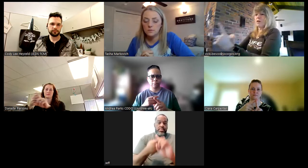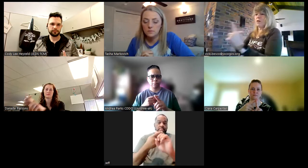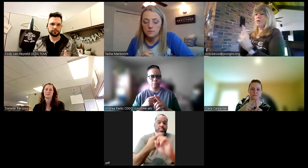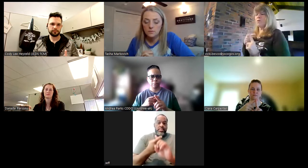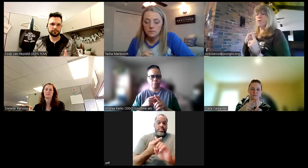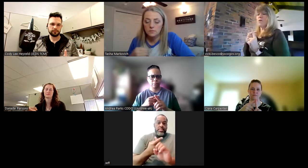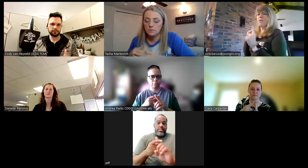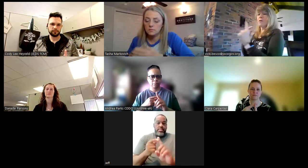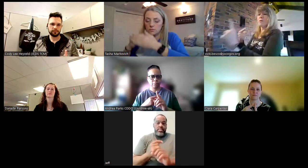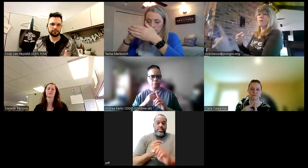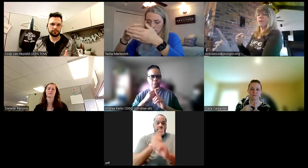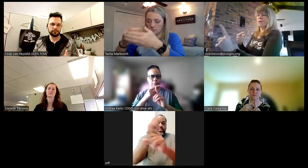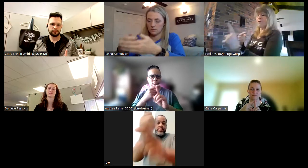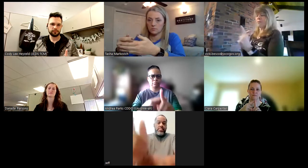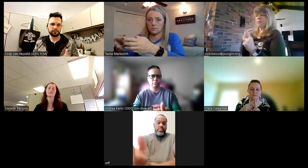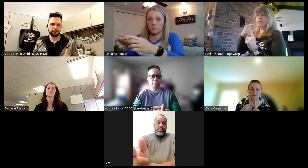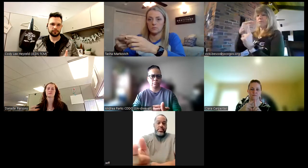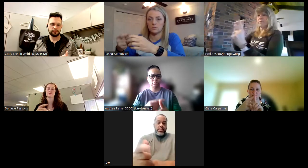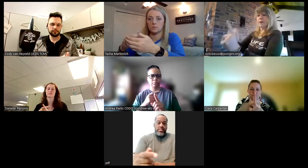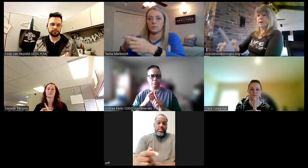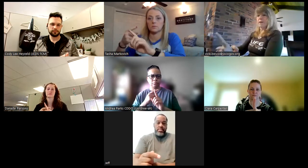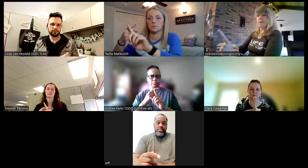You go forward with your